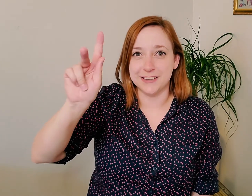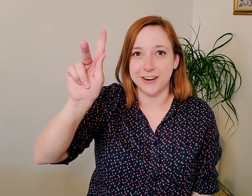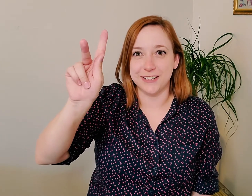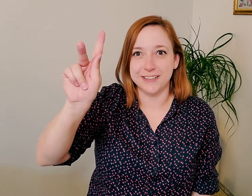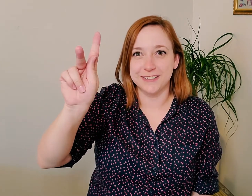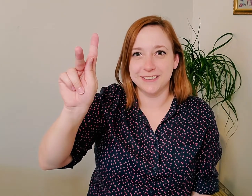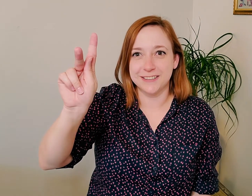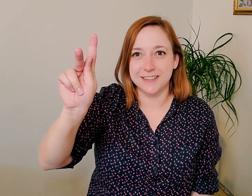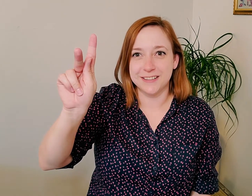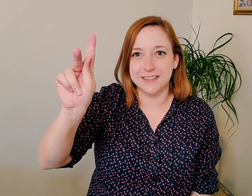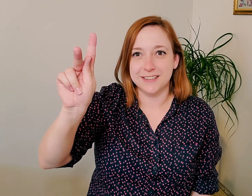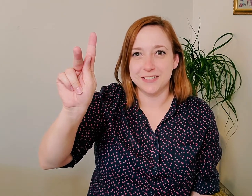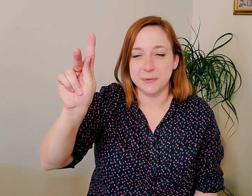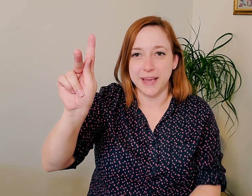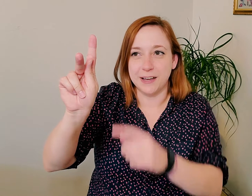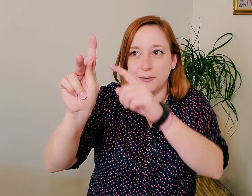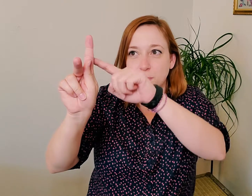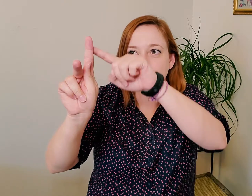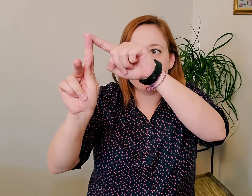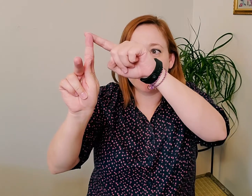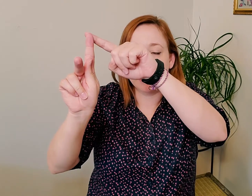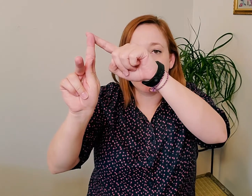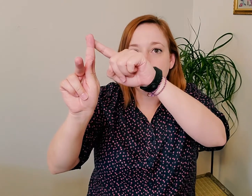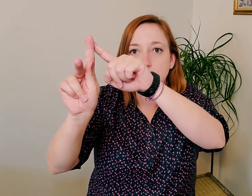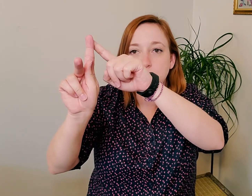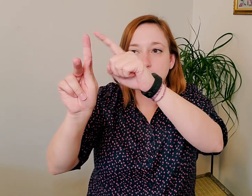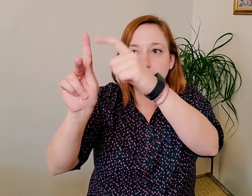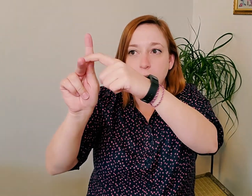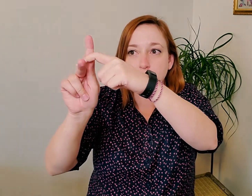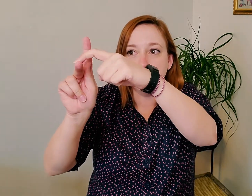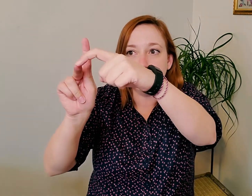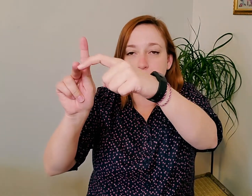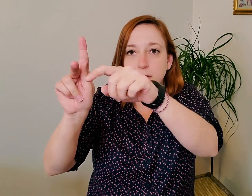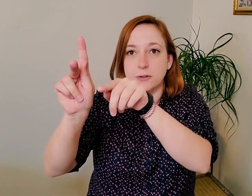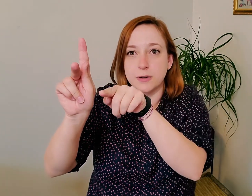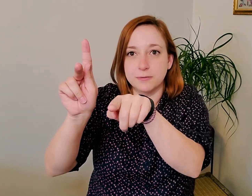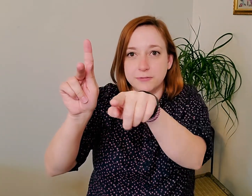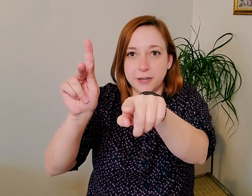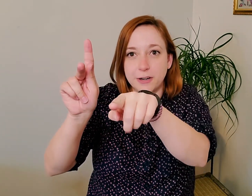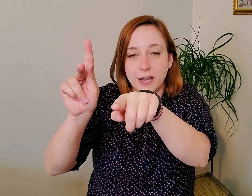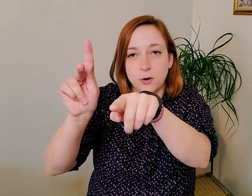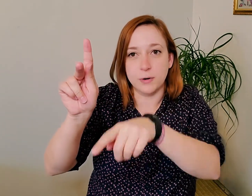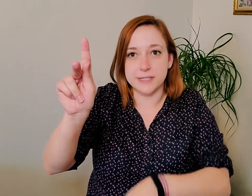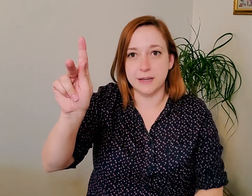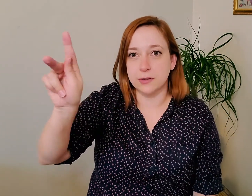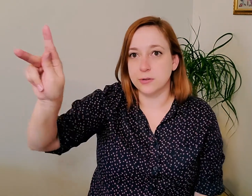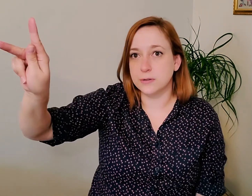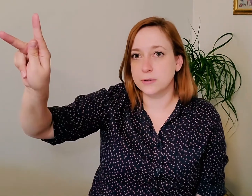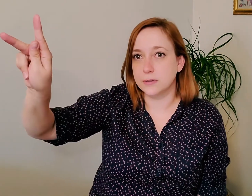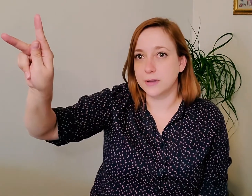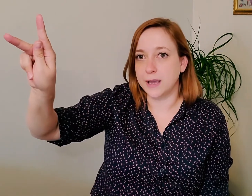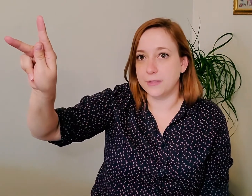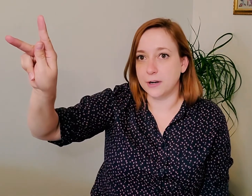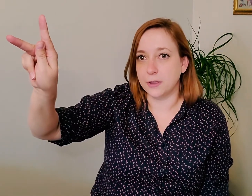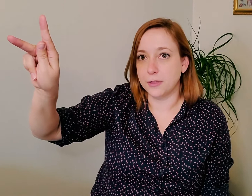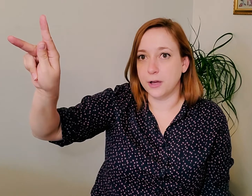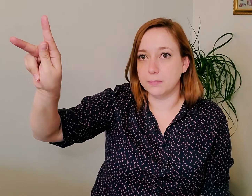hard. So we have our pointer finger up, our middle finger kind of horizontal, and then our thumb